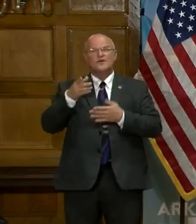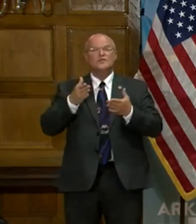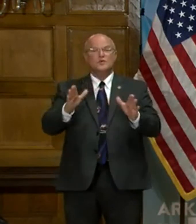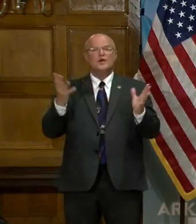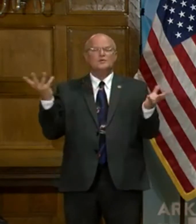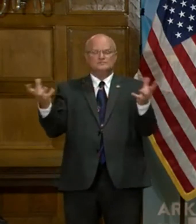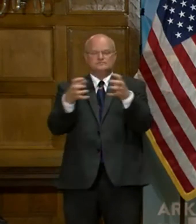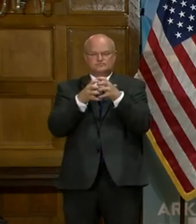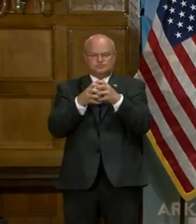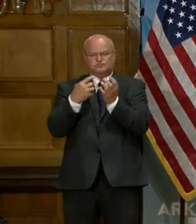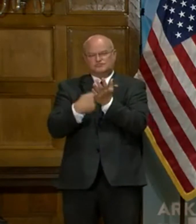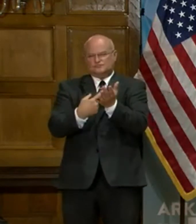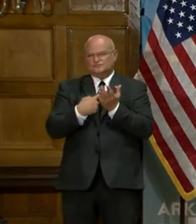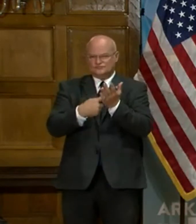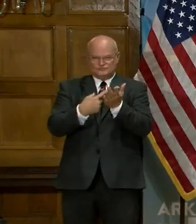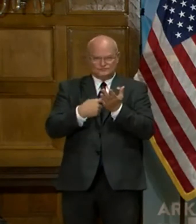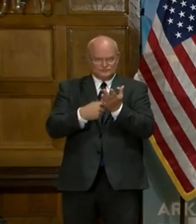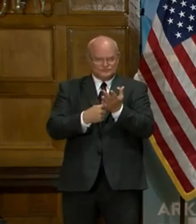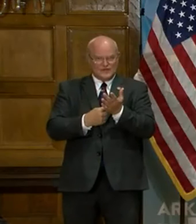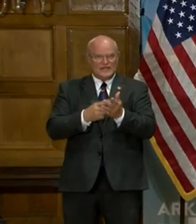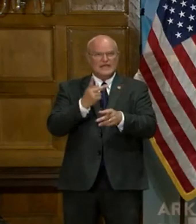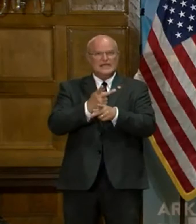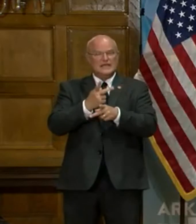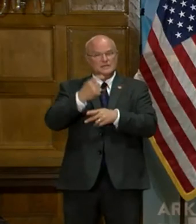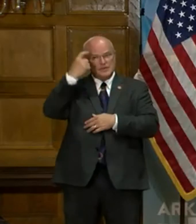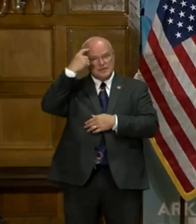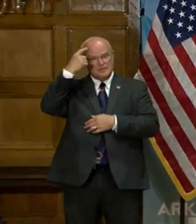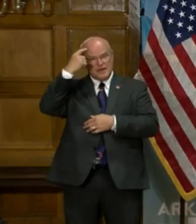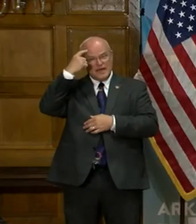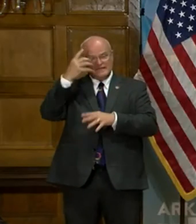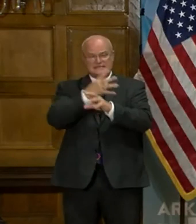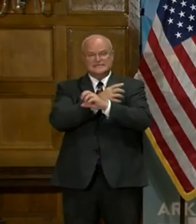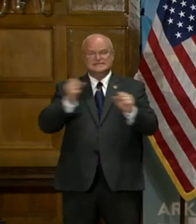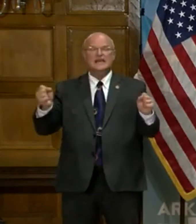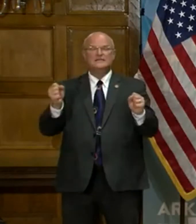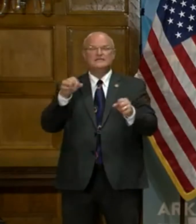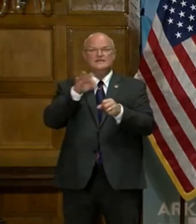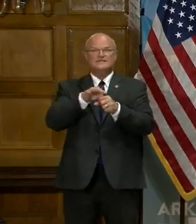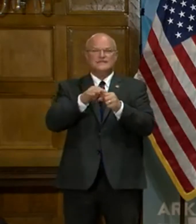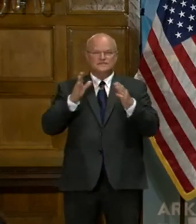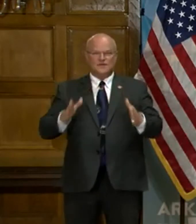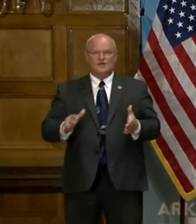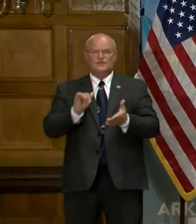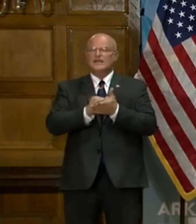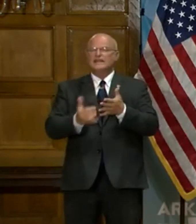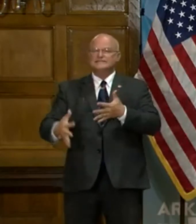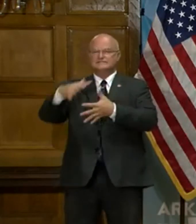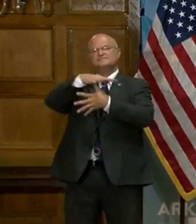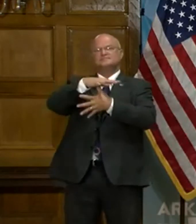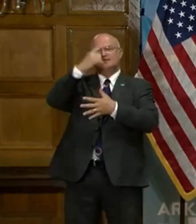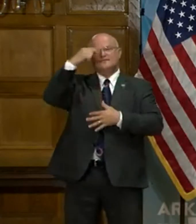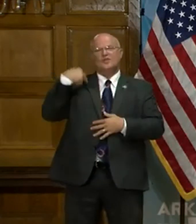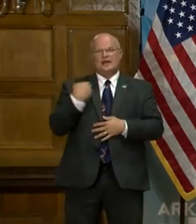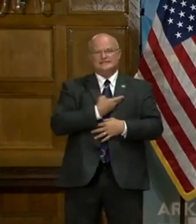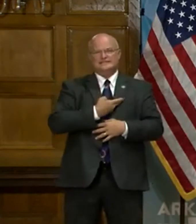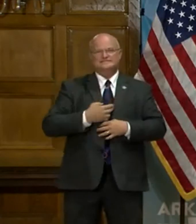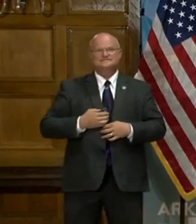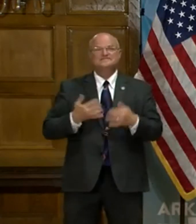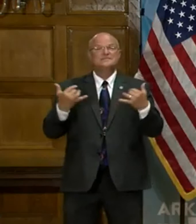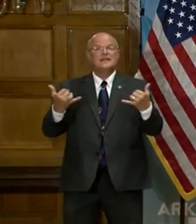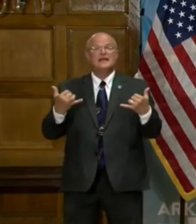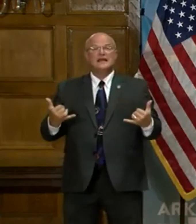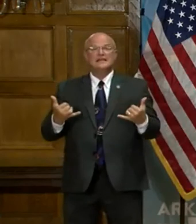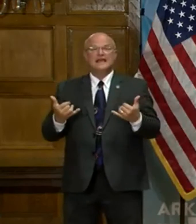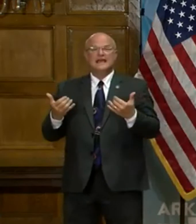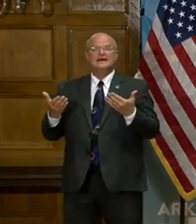way we've come together to work through this, keeping in mind the well-being of our voters, and that's of the highest premium for us. And now